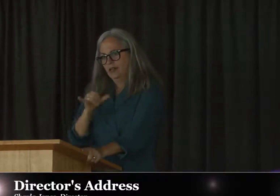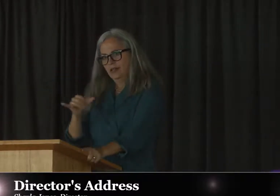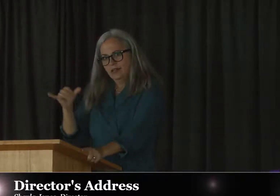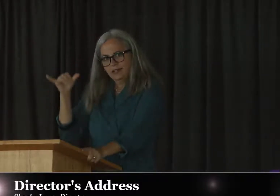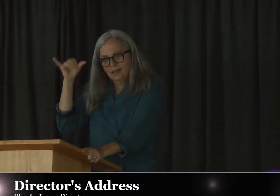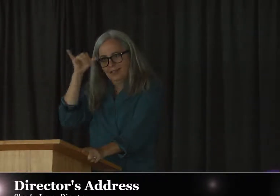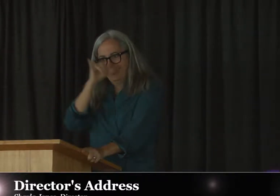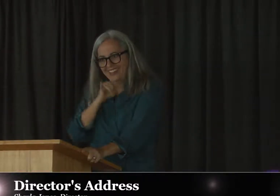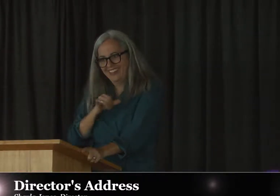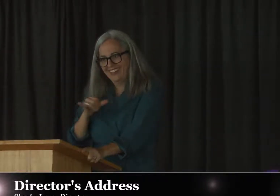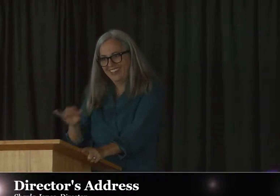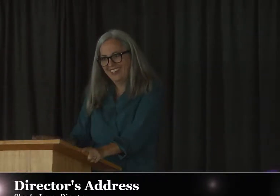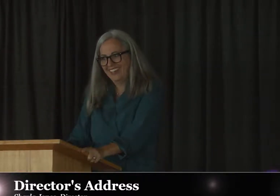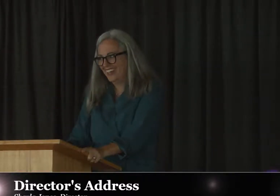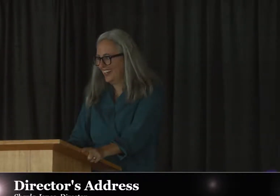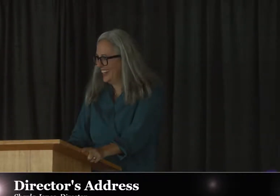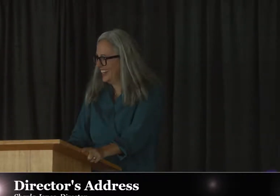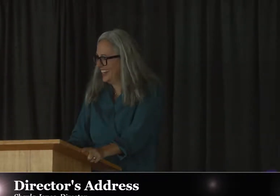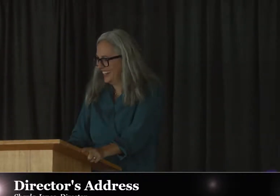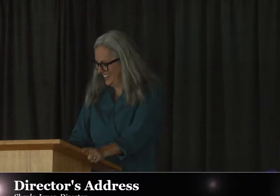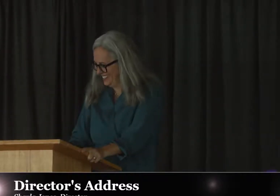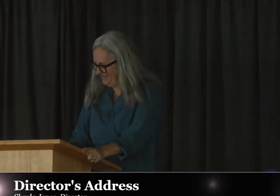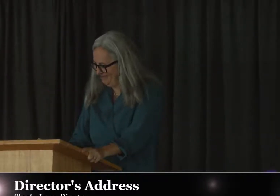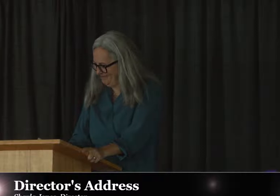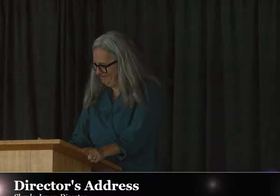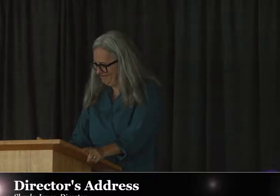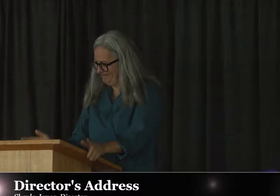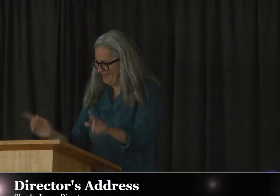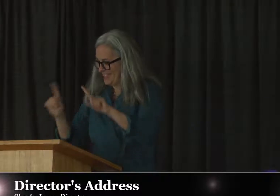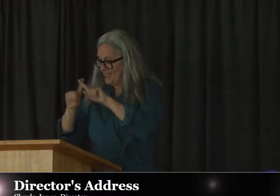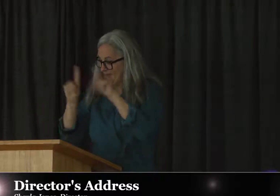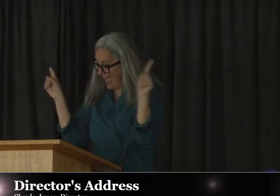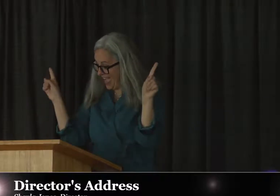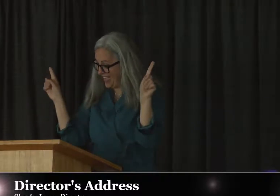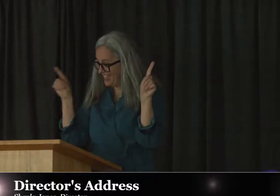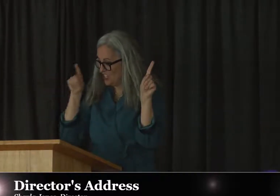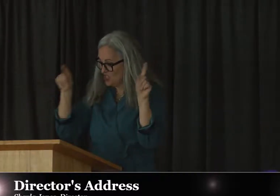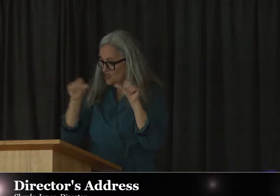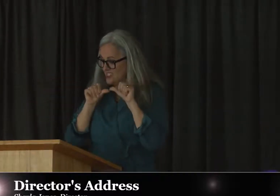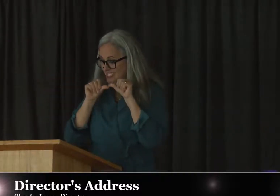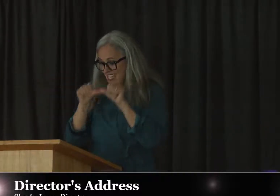CDL. You're on your laptops, your Chromebooks. Everything was through Zoom.